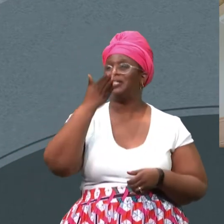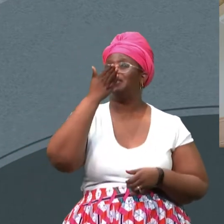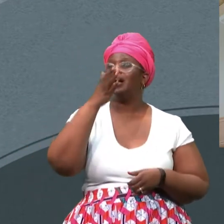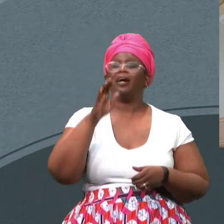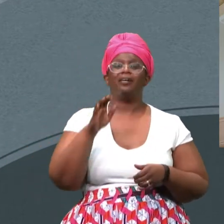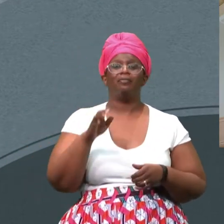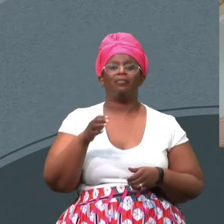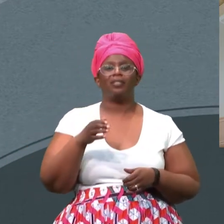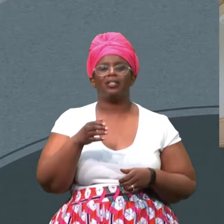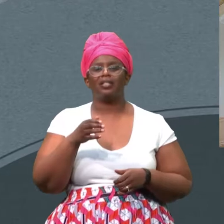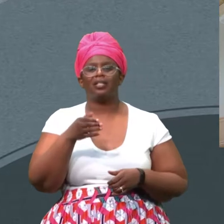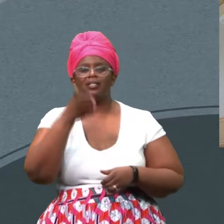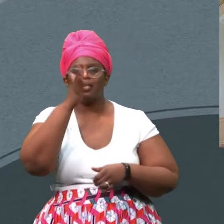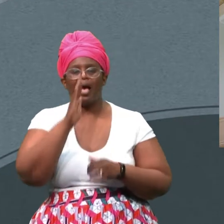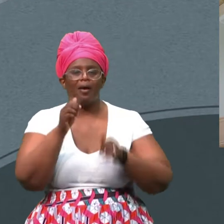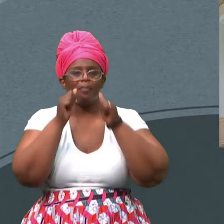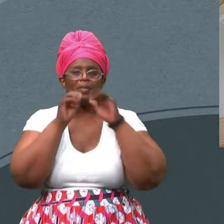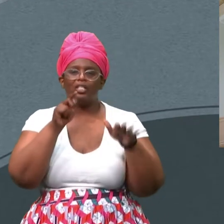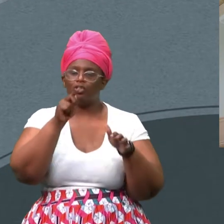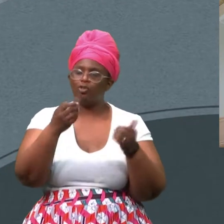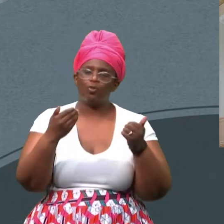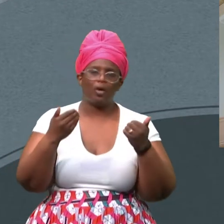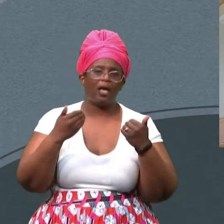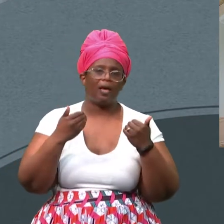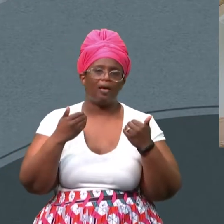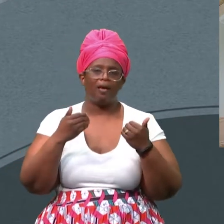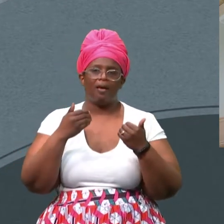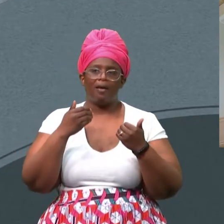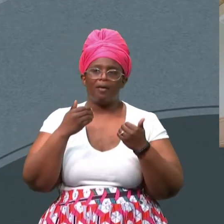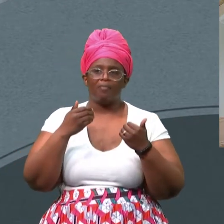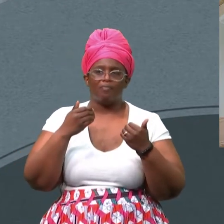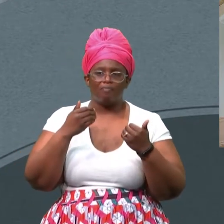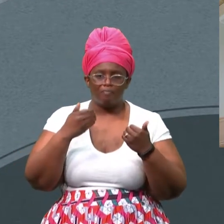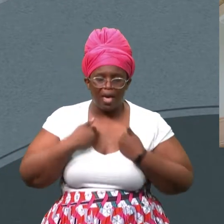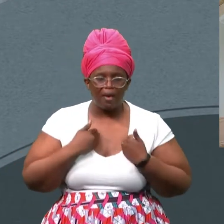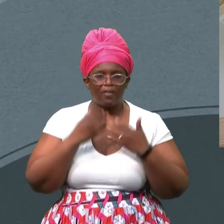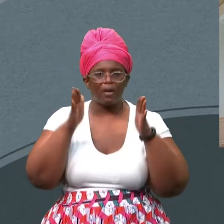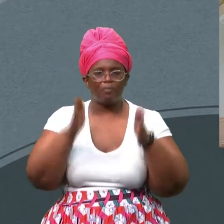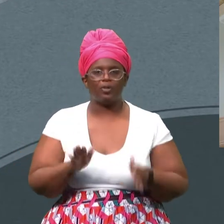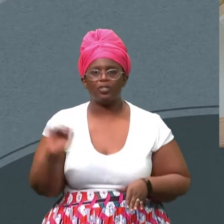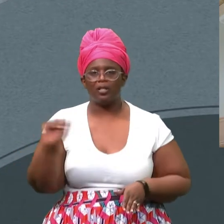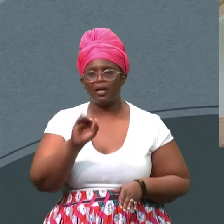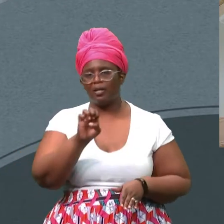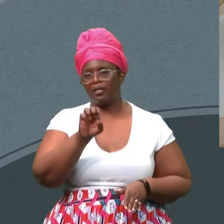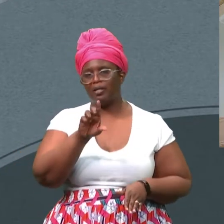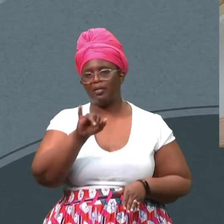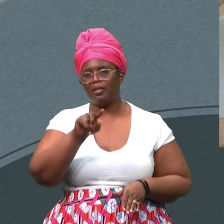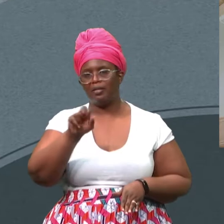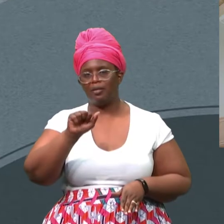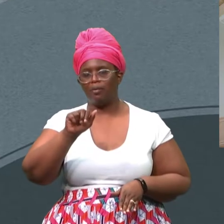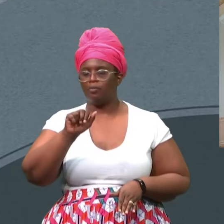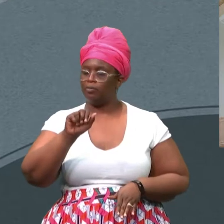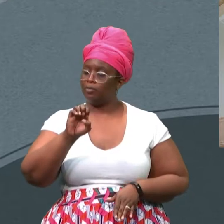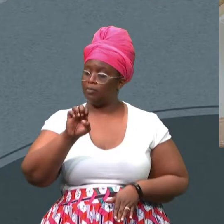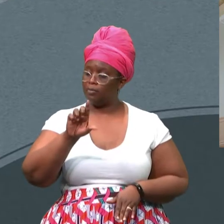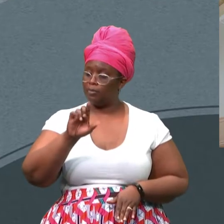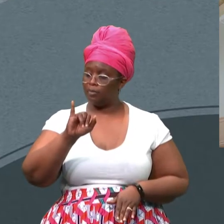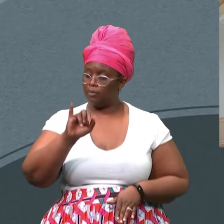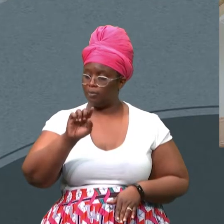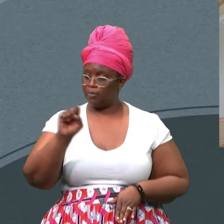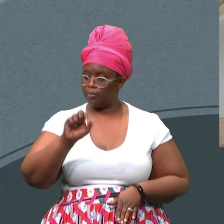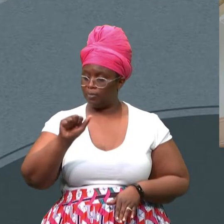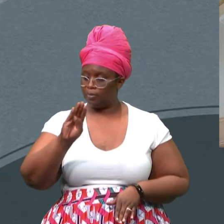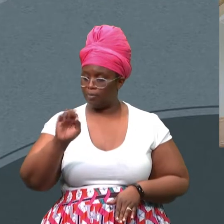an Elizabeth in your life to help you celebrate what God was doing in your life. I'm learning, y'all,